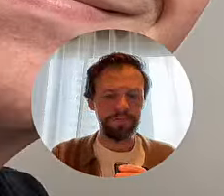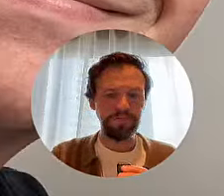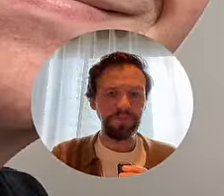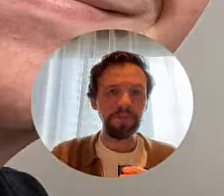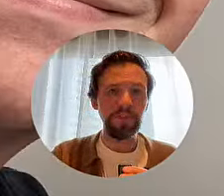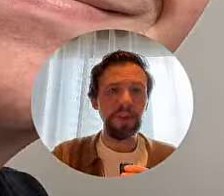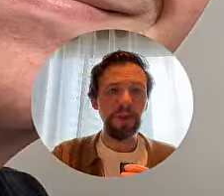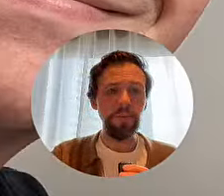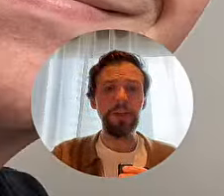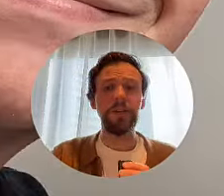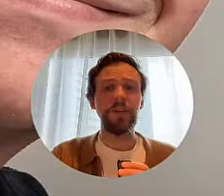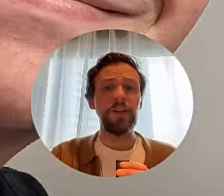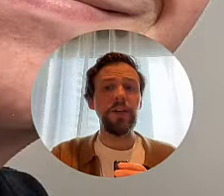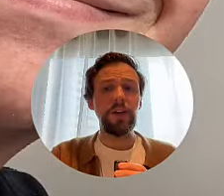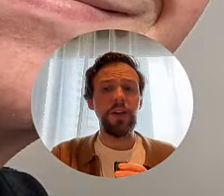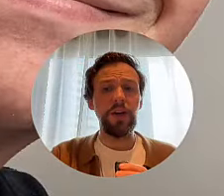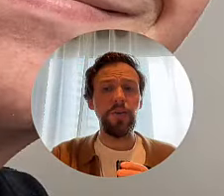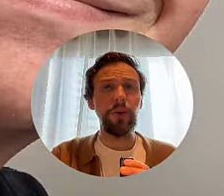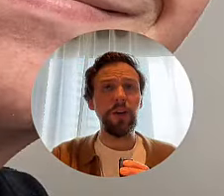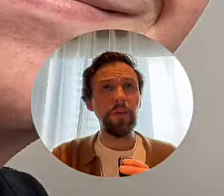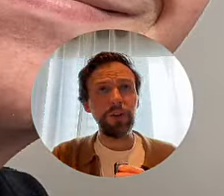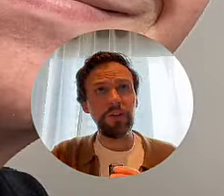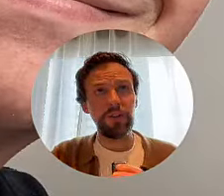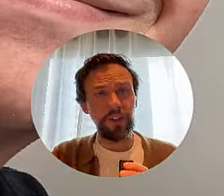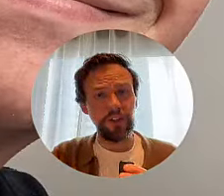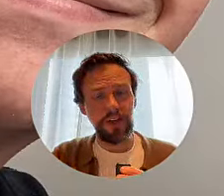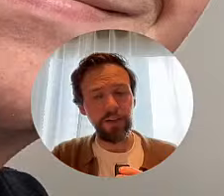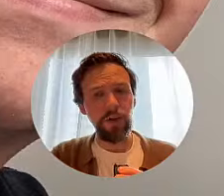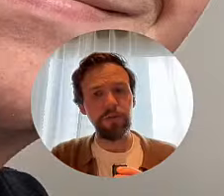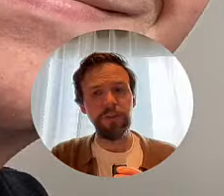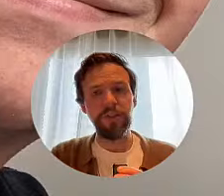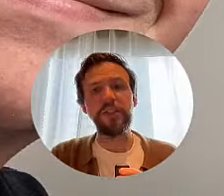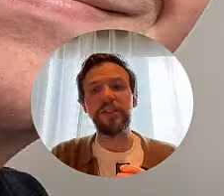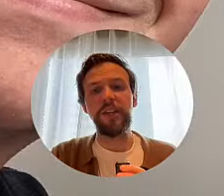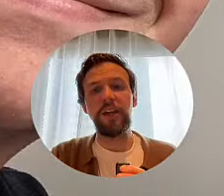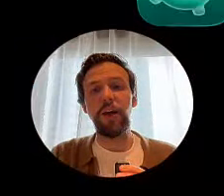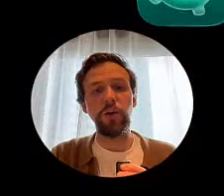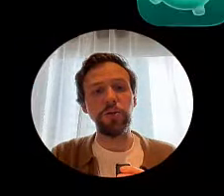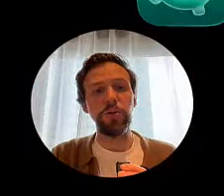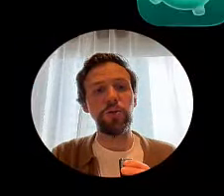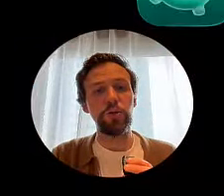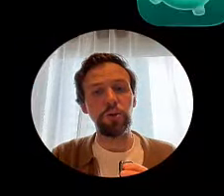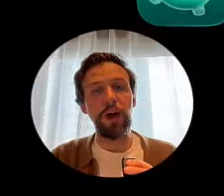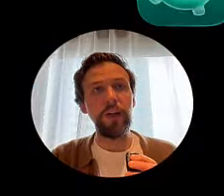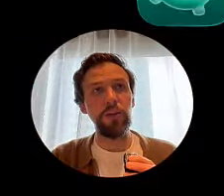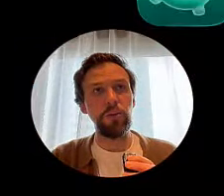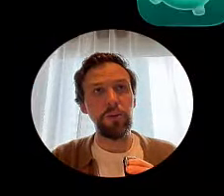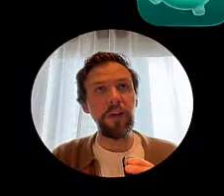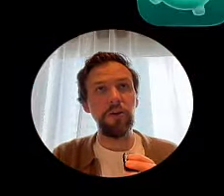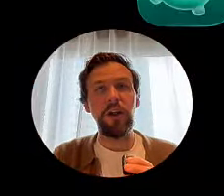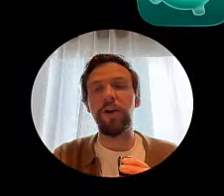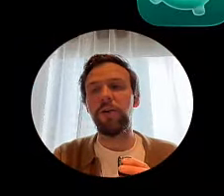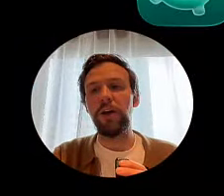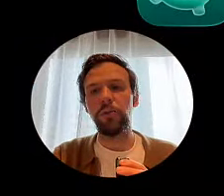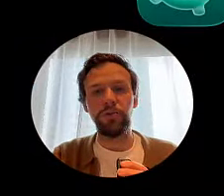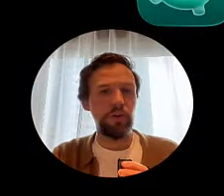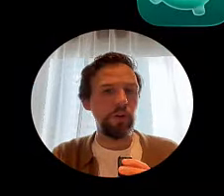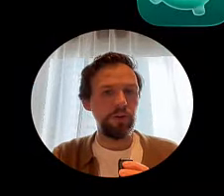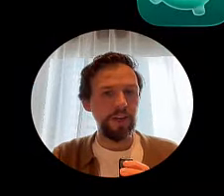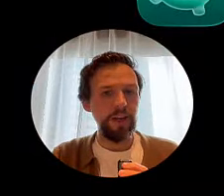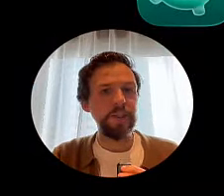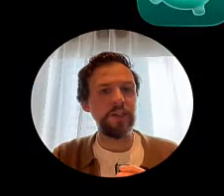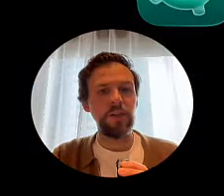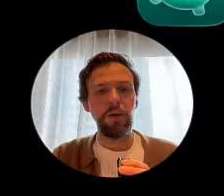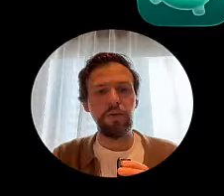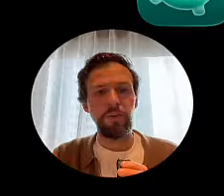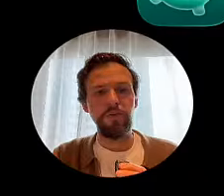earlier. But when I'm not at conferences, then I also try to play around with a lot